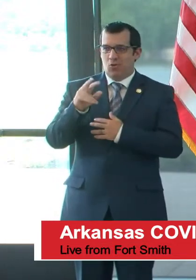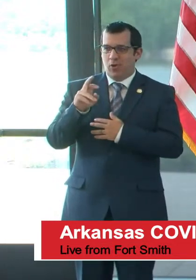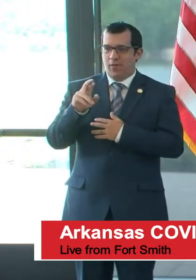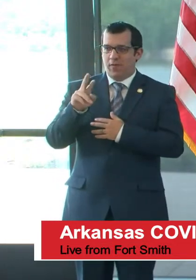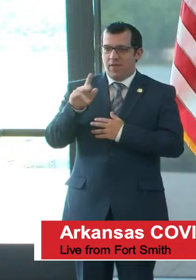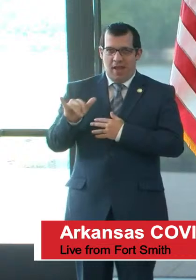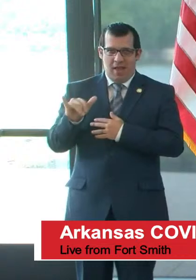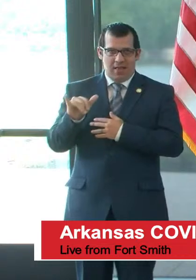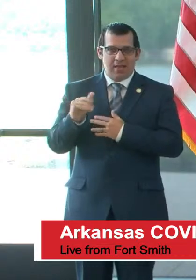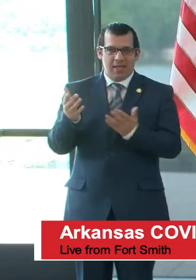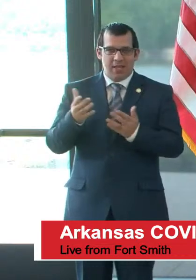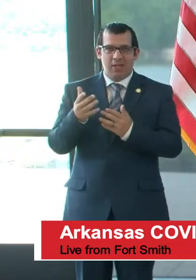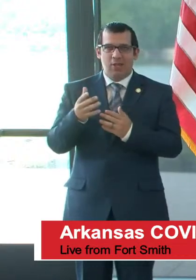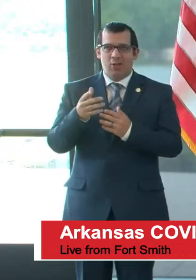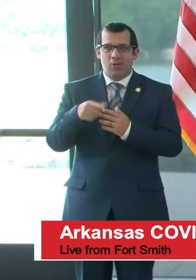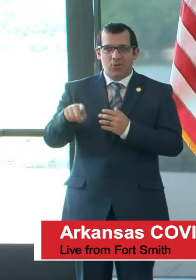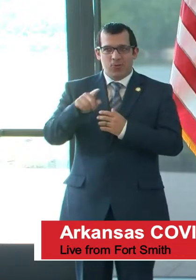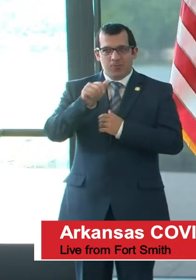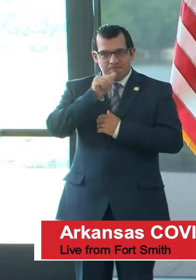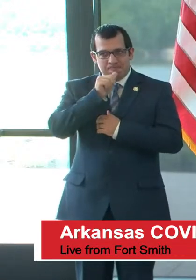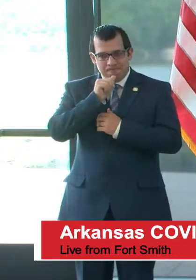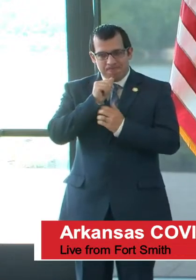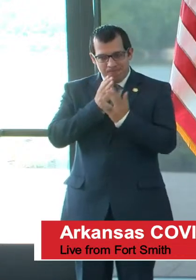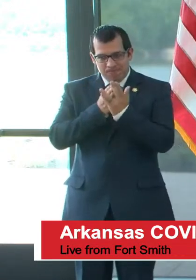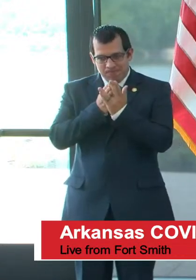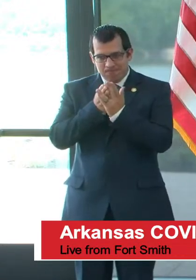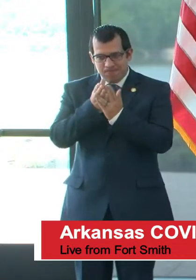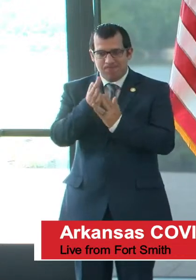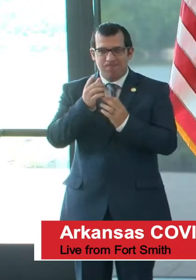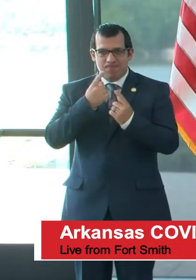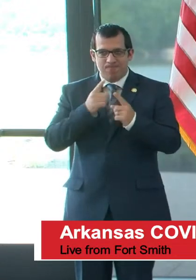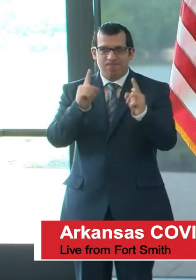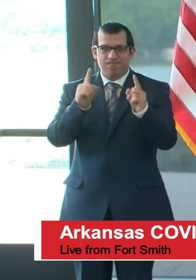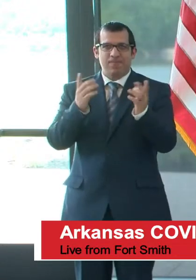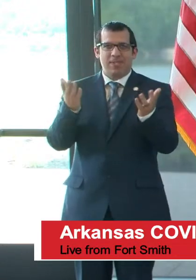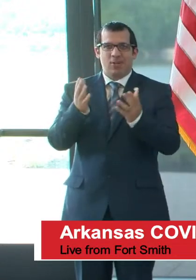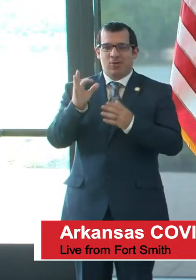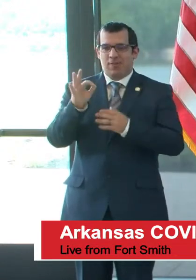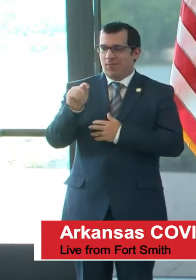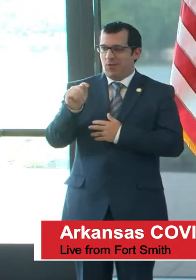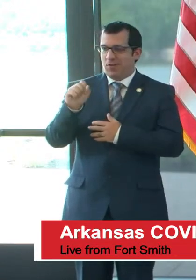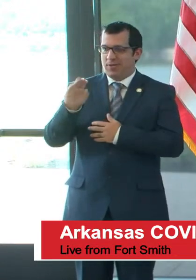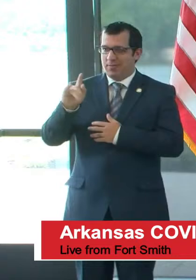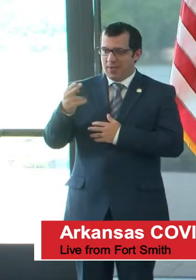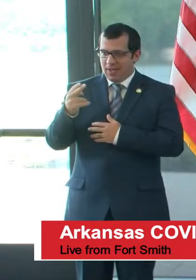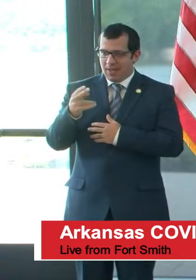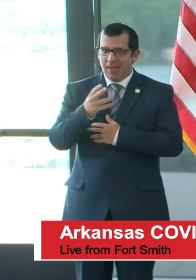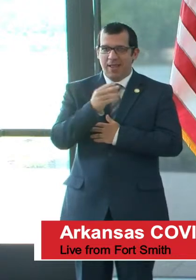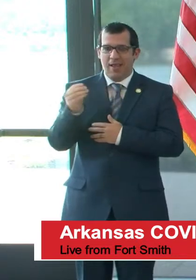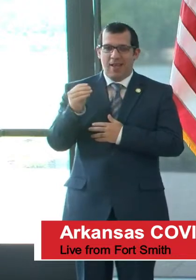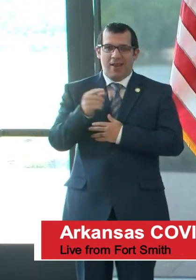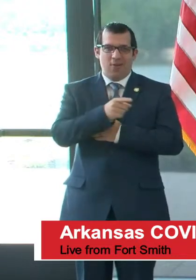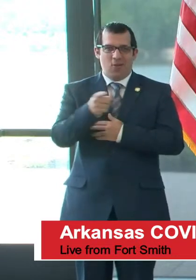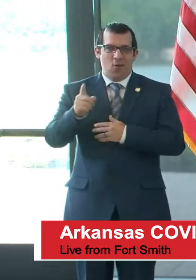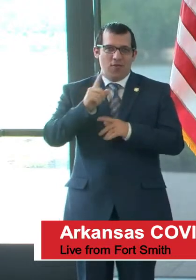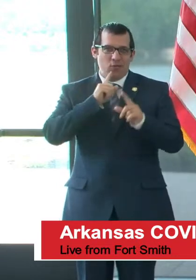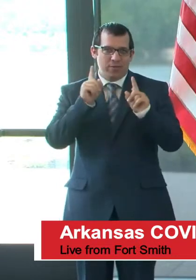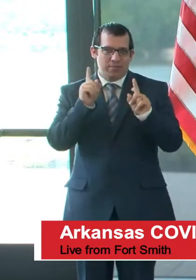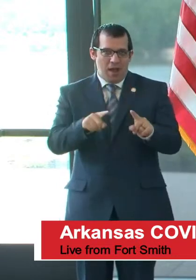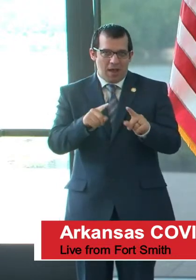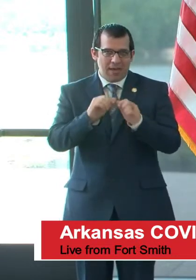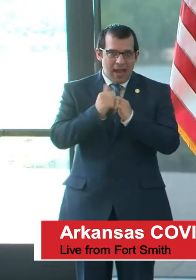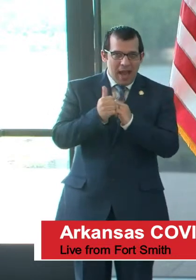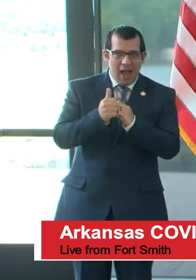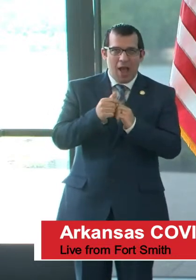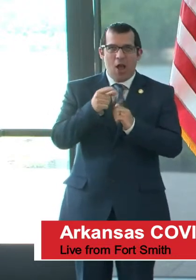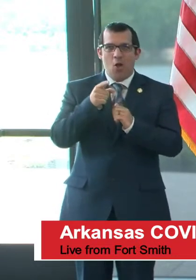the resilience of people here in Fort Smith, and how they've responded to this